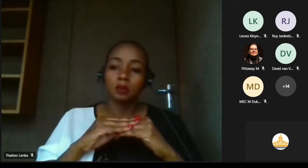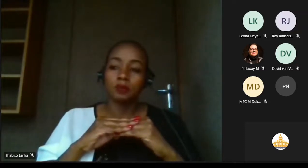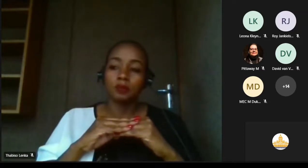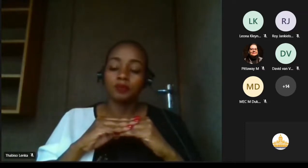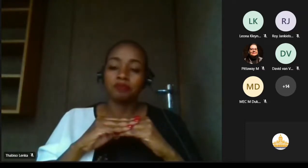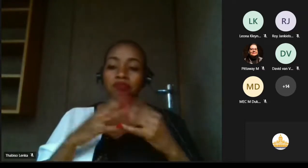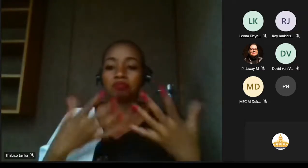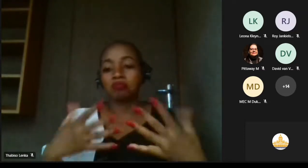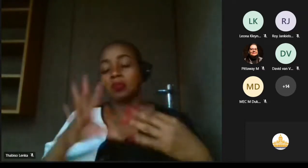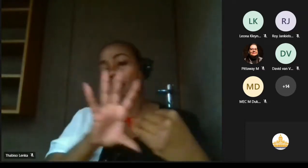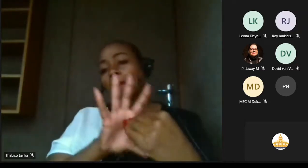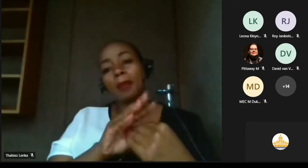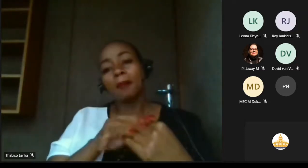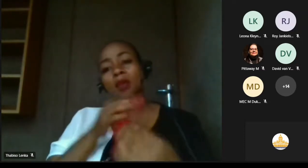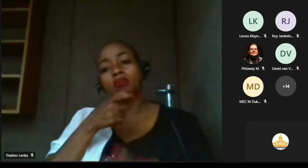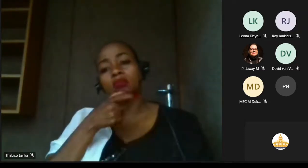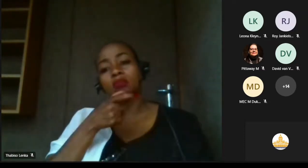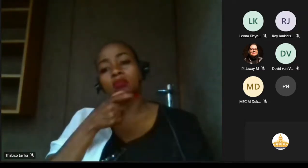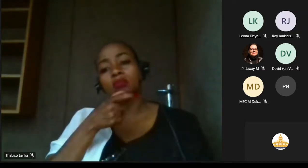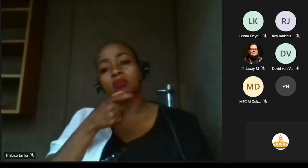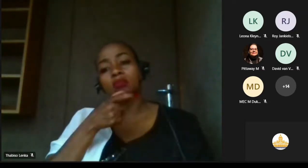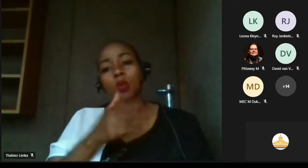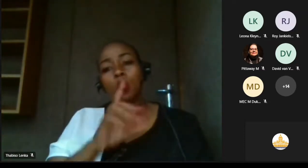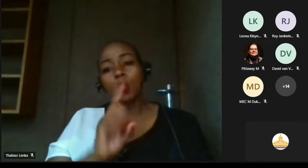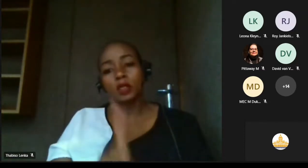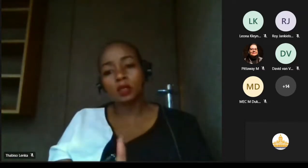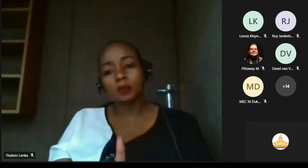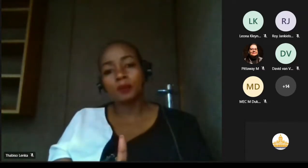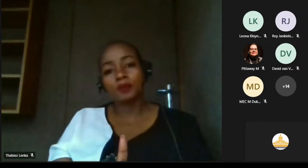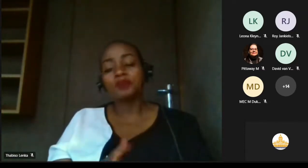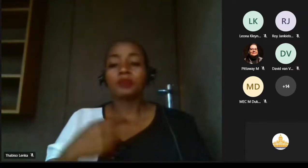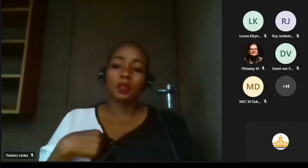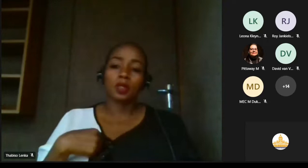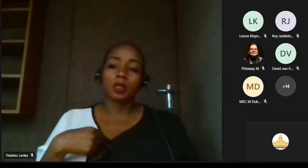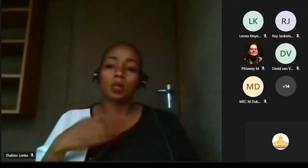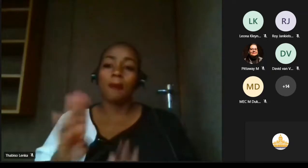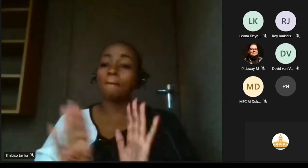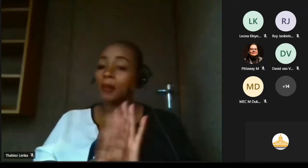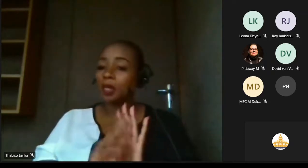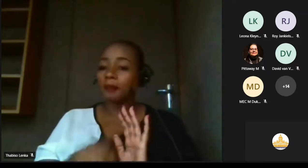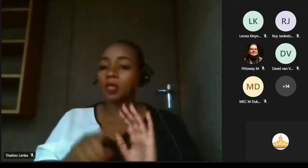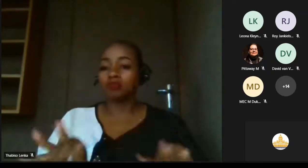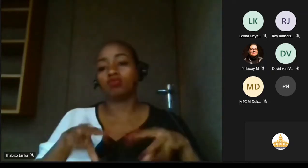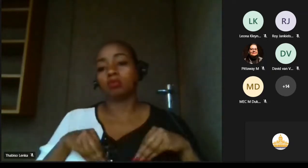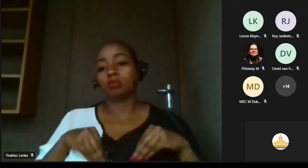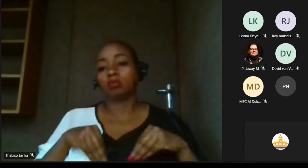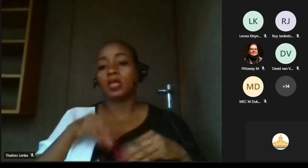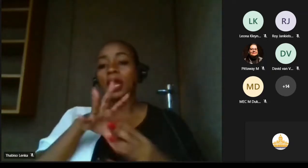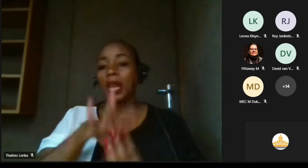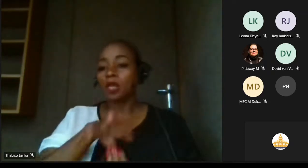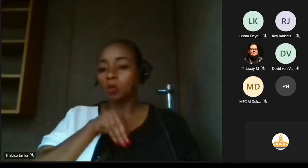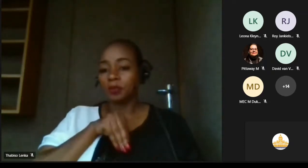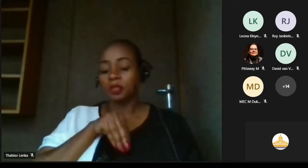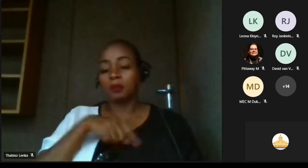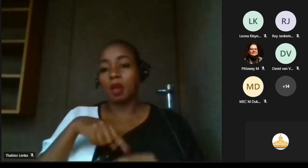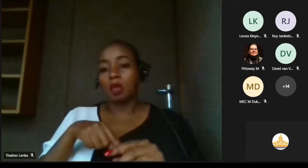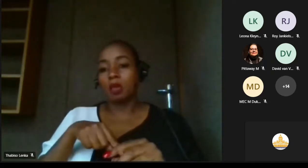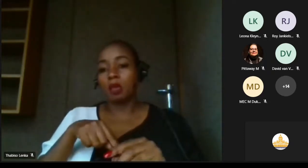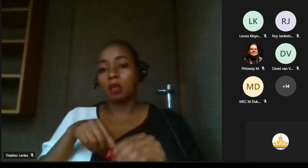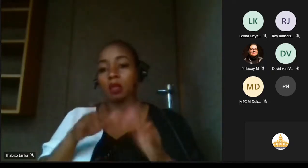What does the Honourable Member propose? I propose that this bill is being accepted and adopted by the